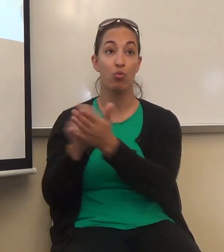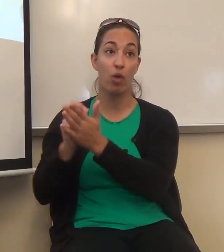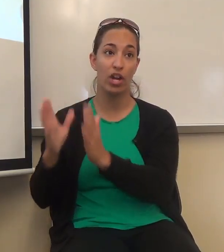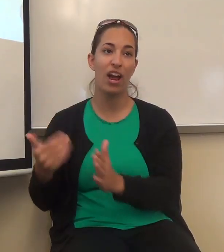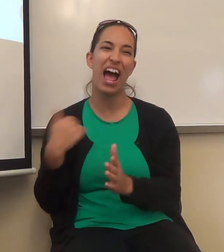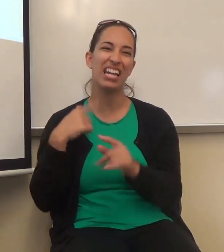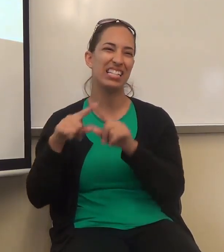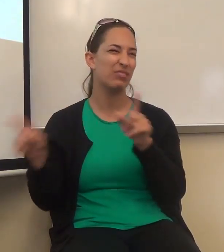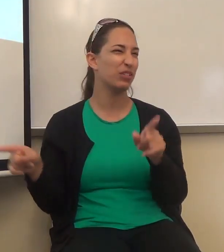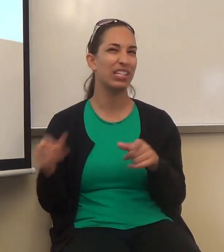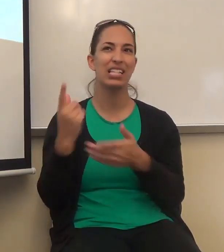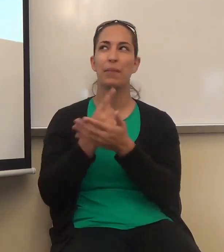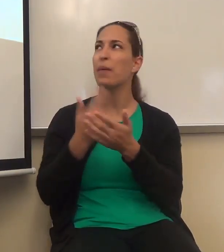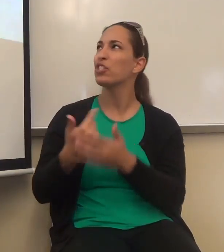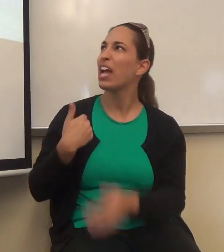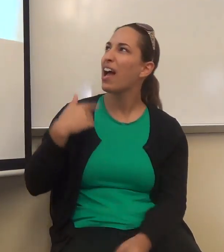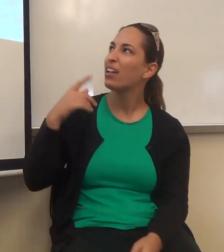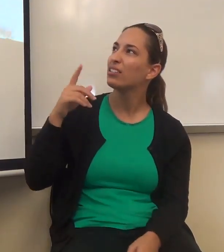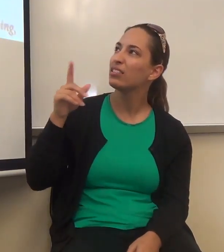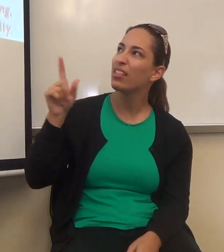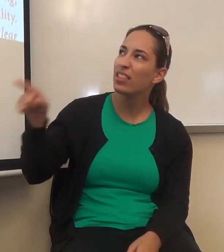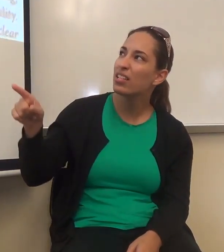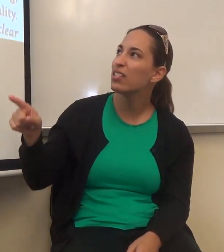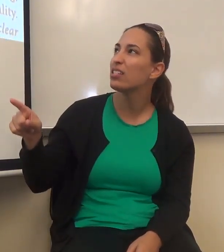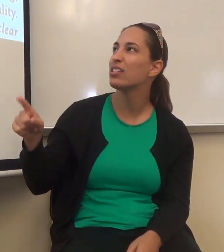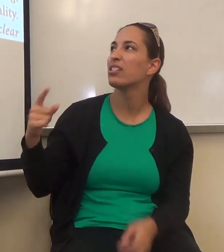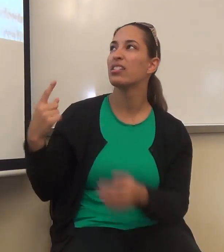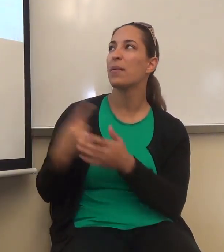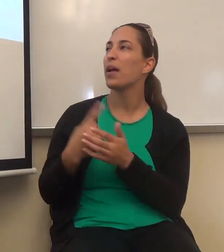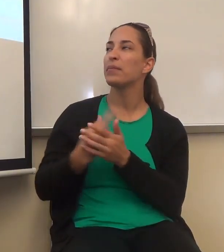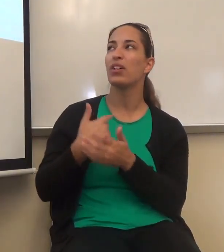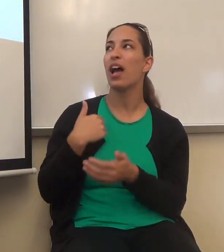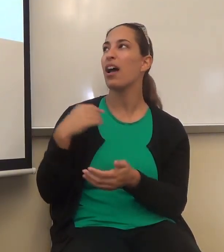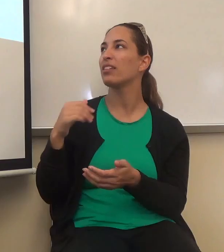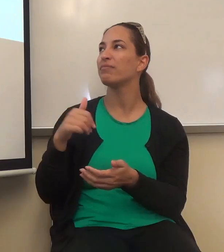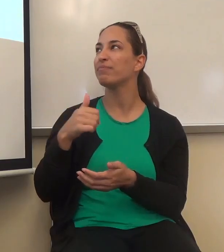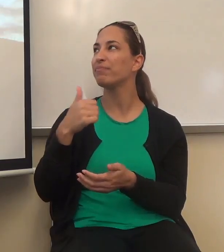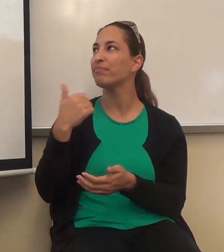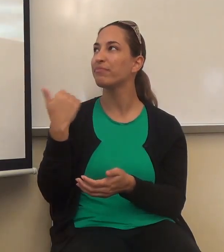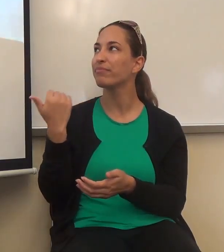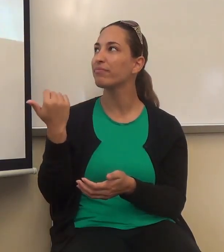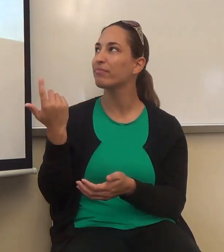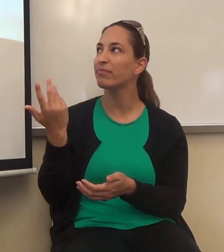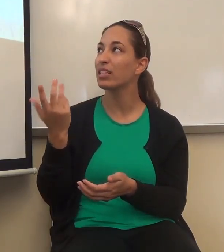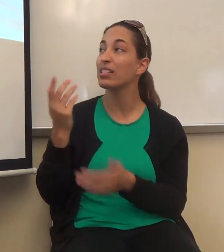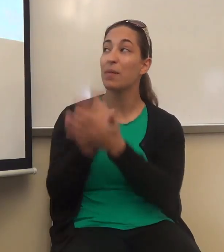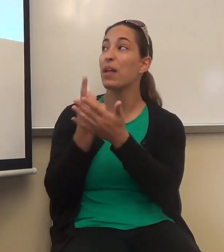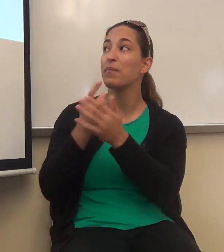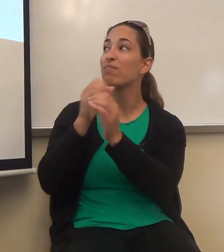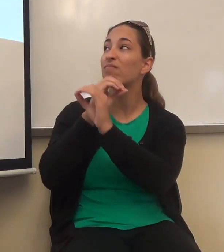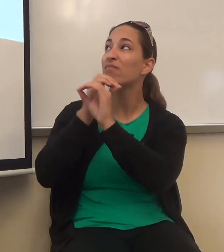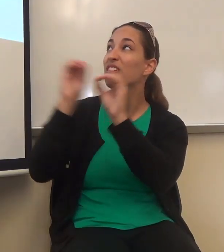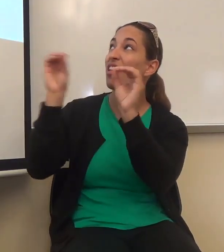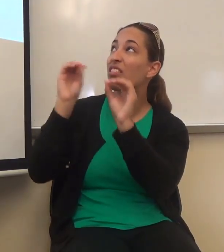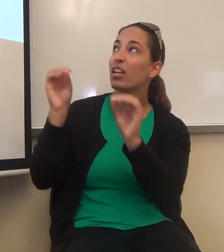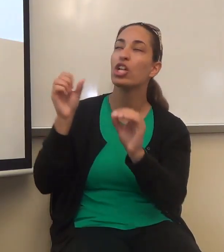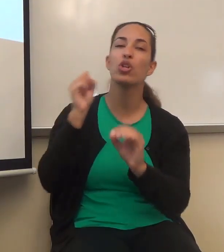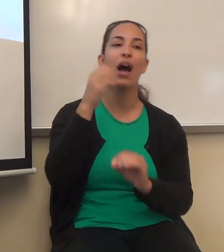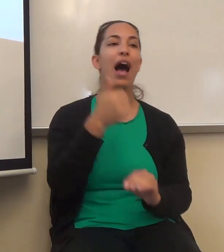had this, sometimes she just had this, and sometimes she didn't have anything. So I typed in my